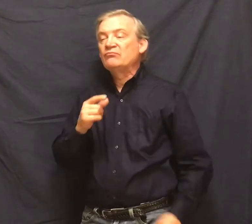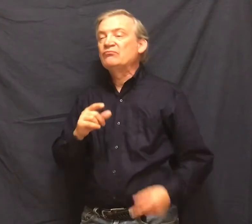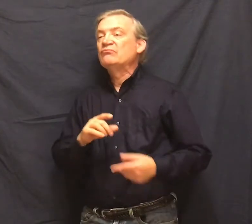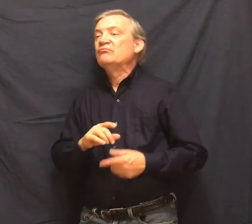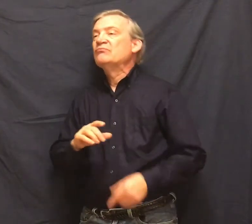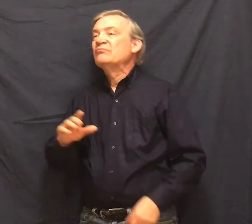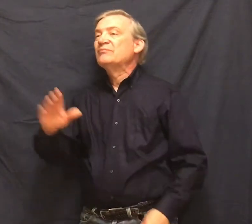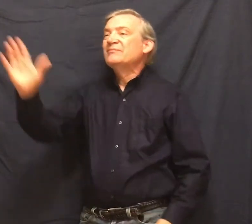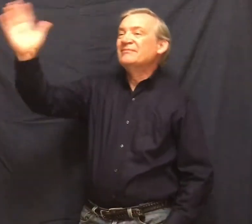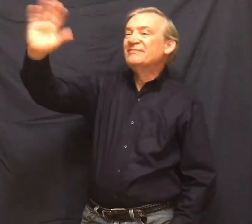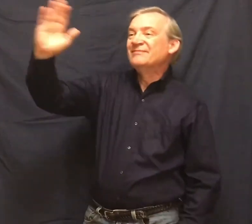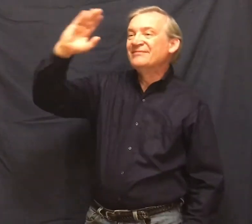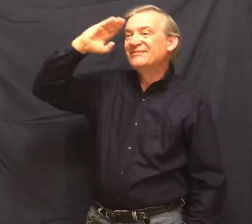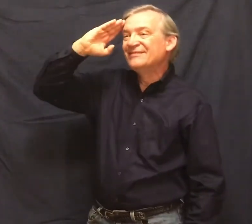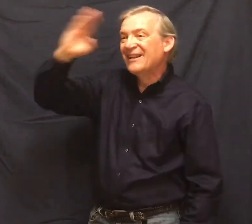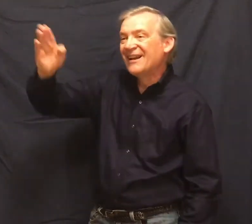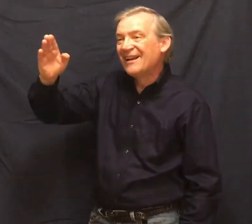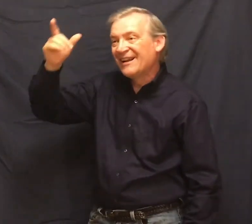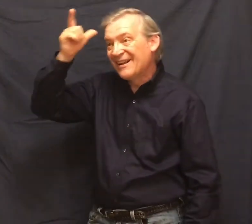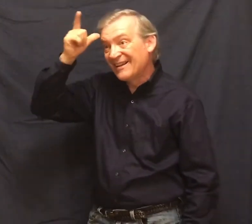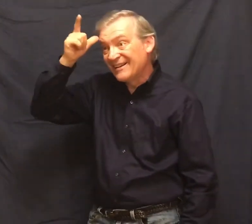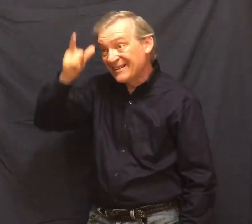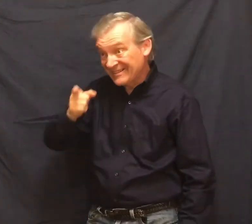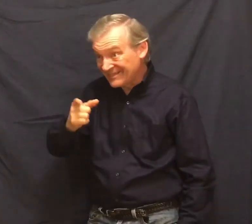"How do you like the pup now?"